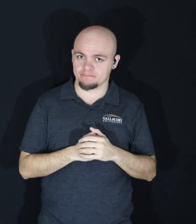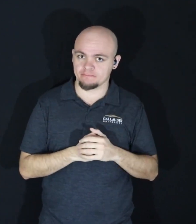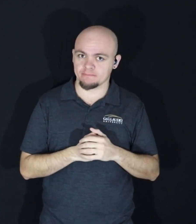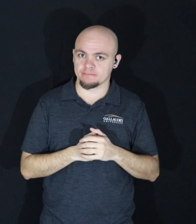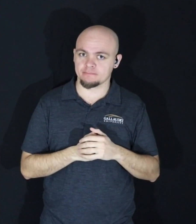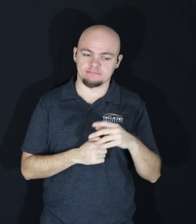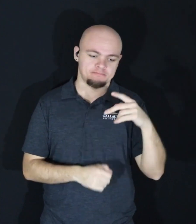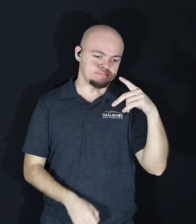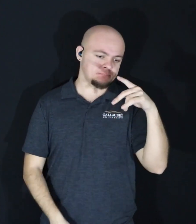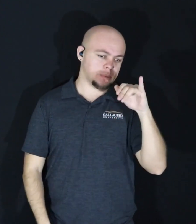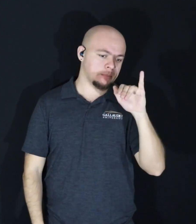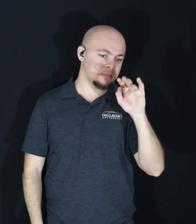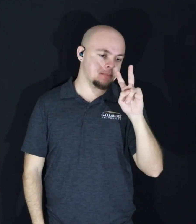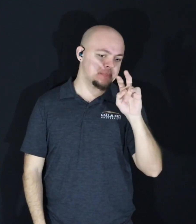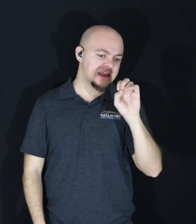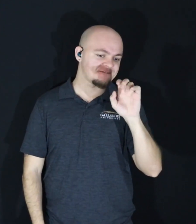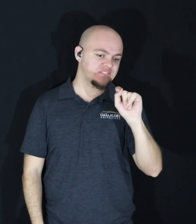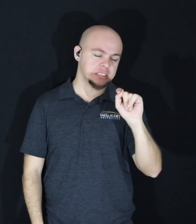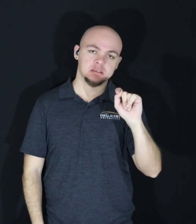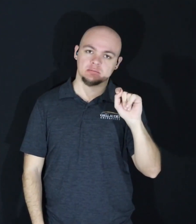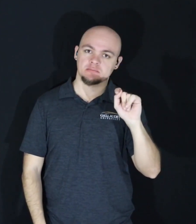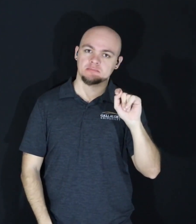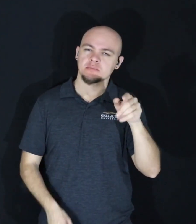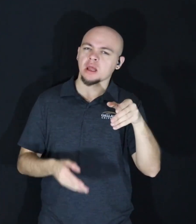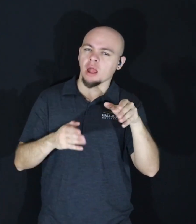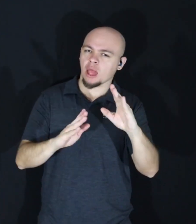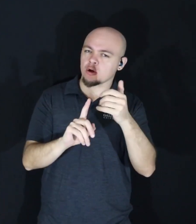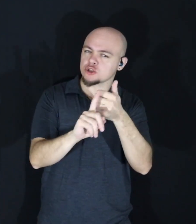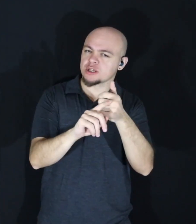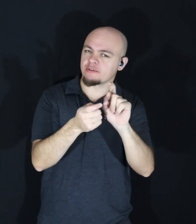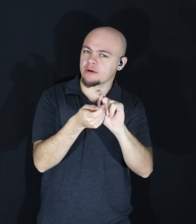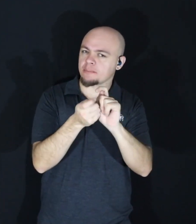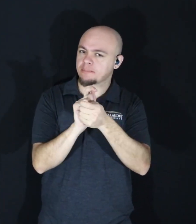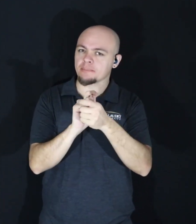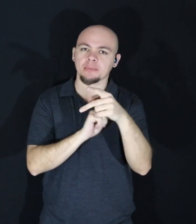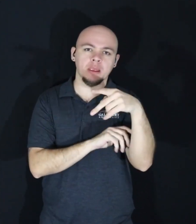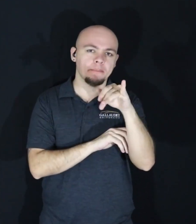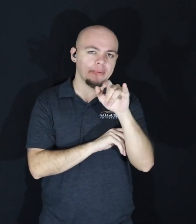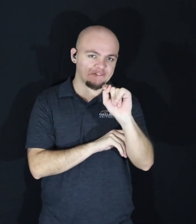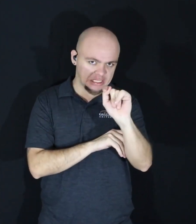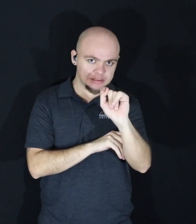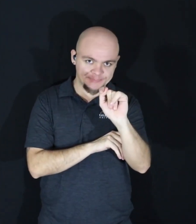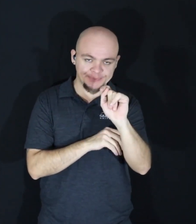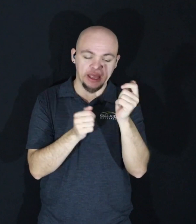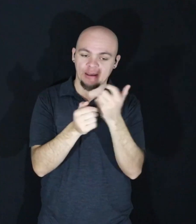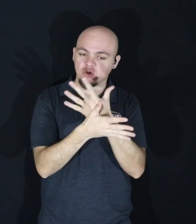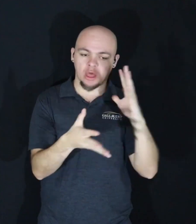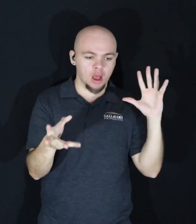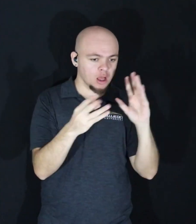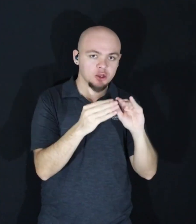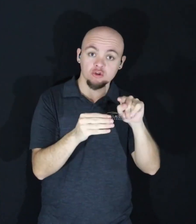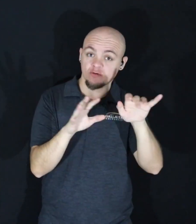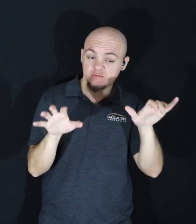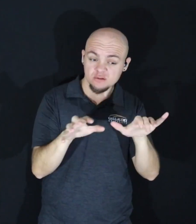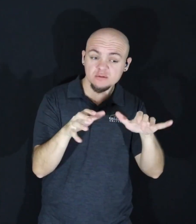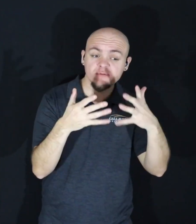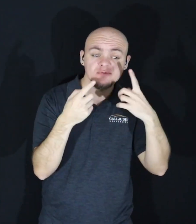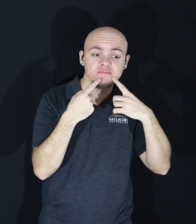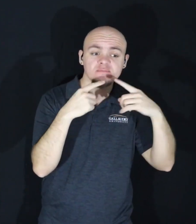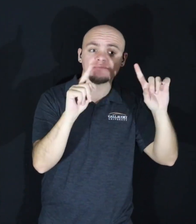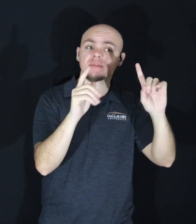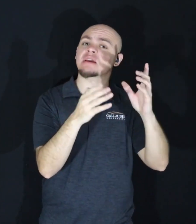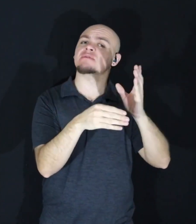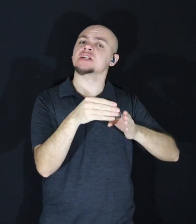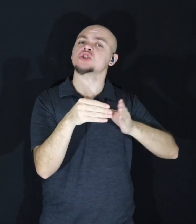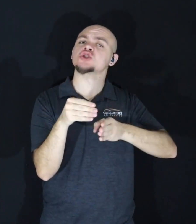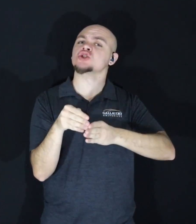pivot. Giving yourself permission to pivot means that you don't discount all the things that you've done, all the accomplishments that you've made, but it's just saying